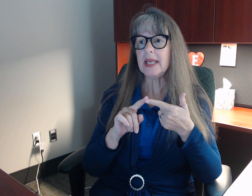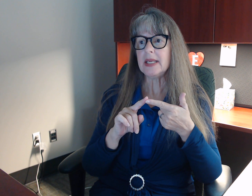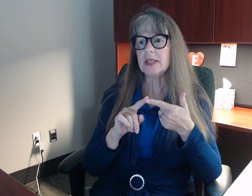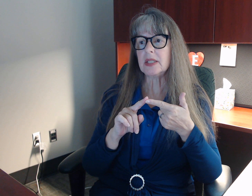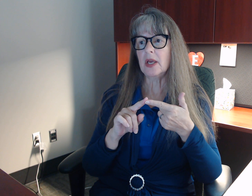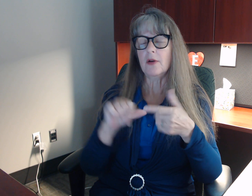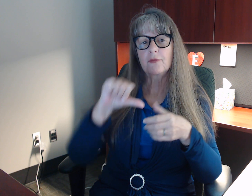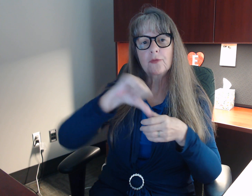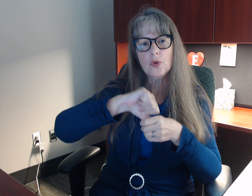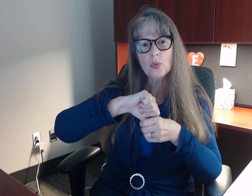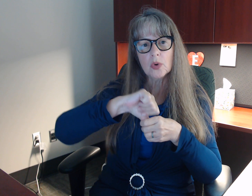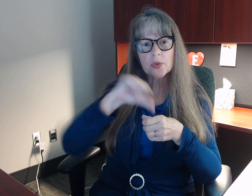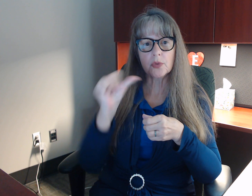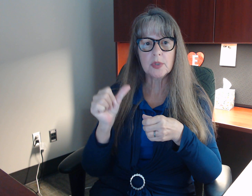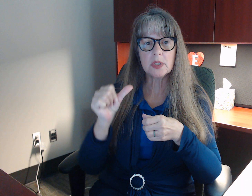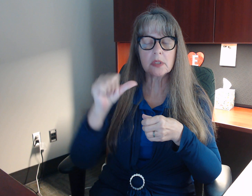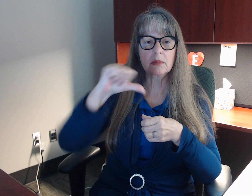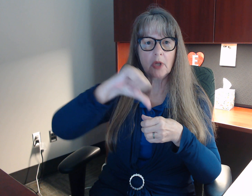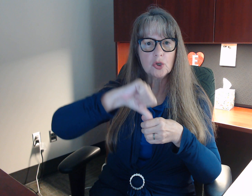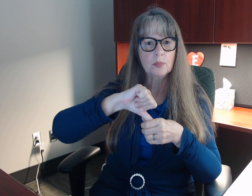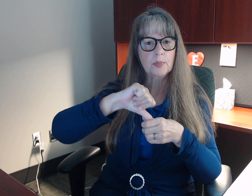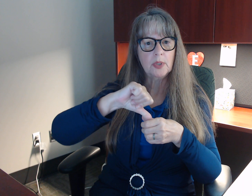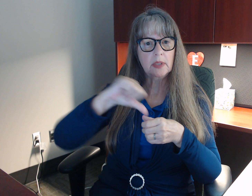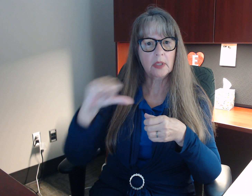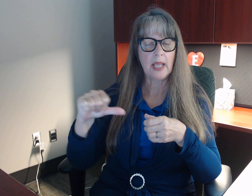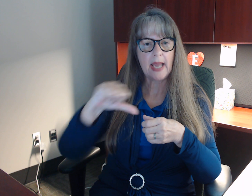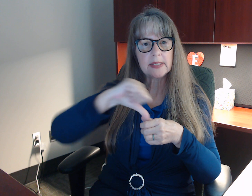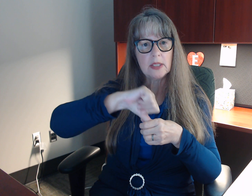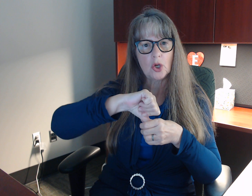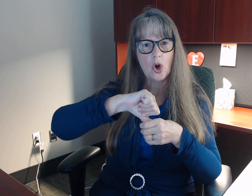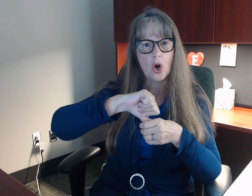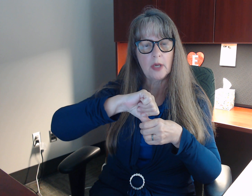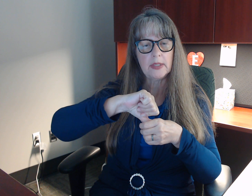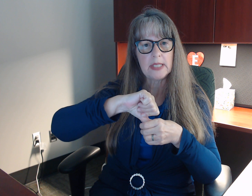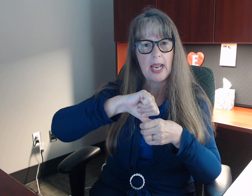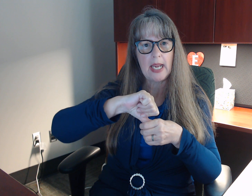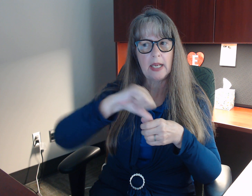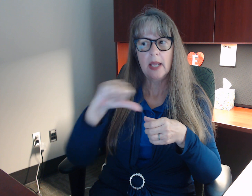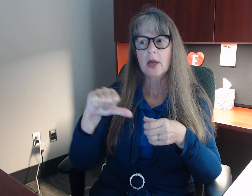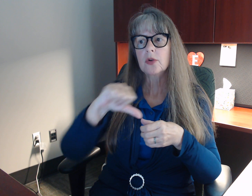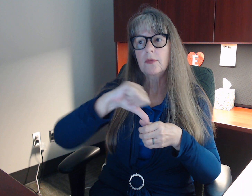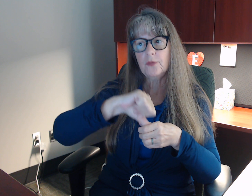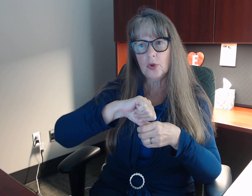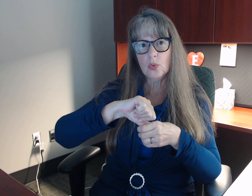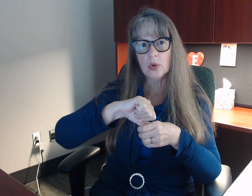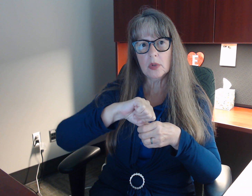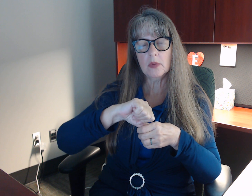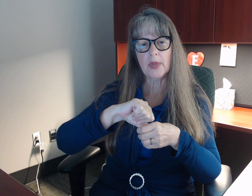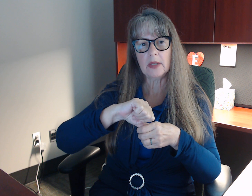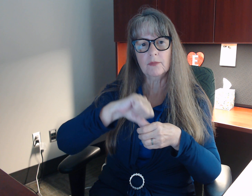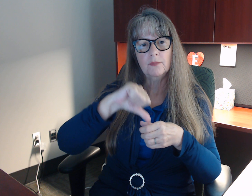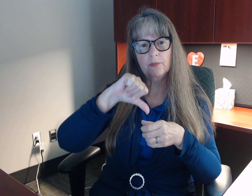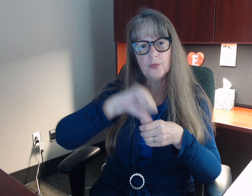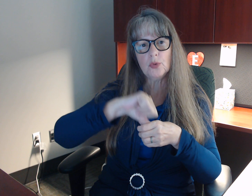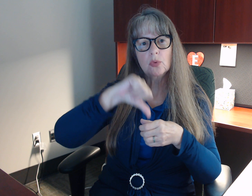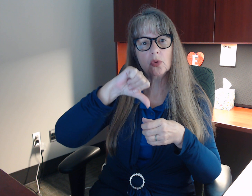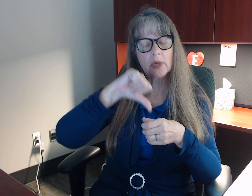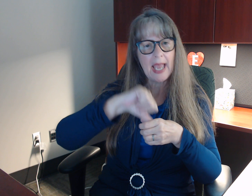is the fuel. So this is because you're putting the gas in the car, in the tank. Fuel,